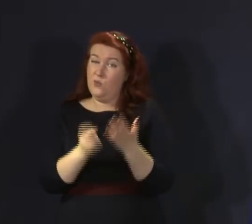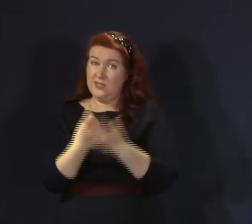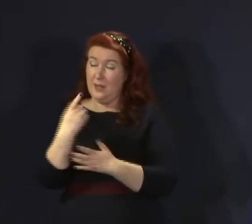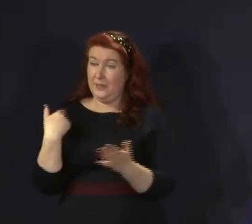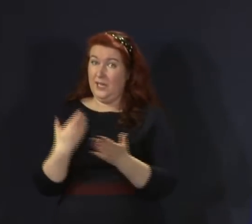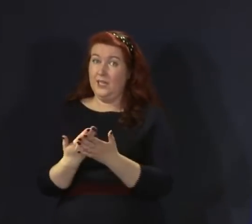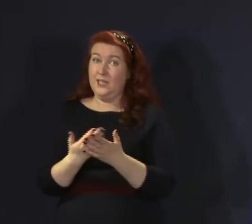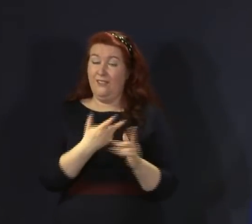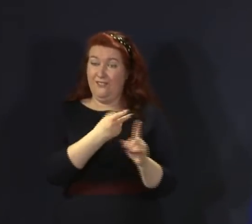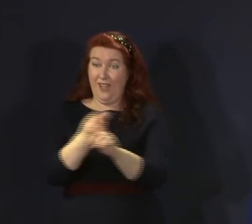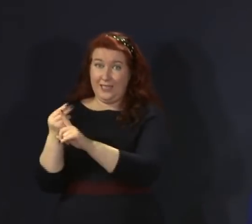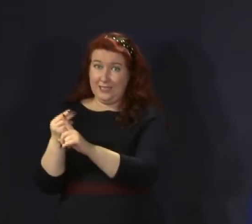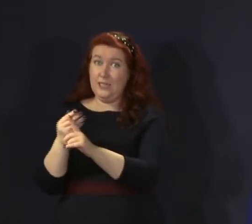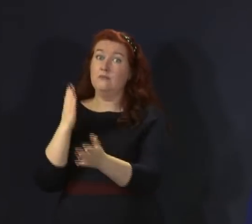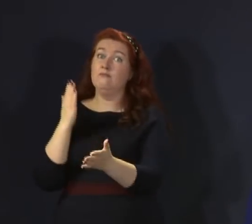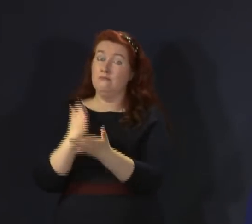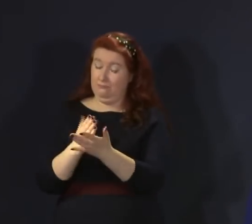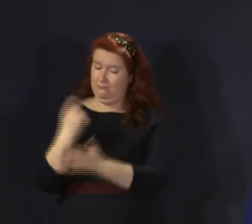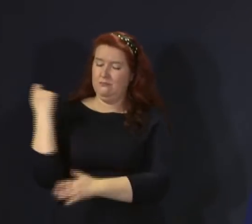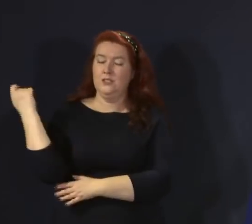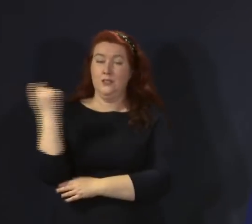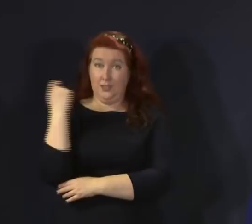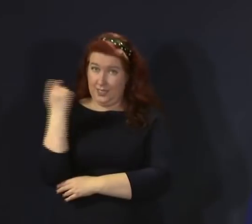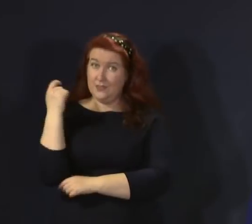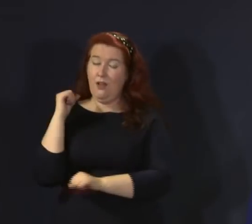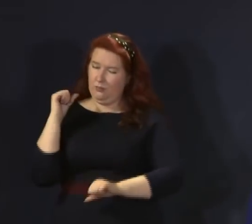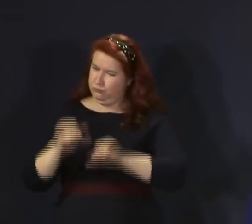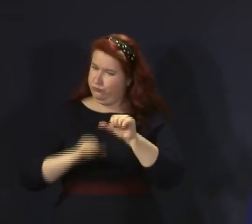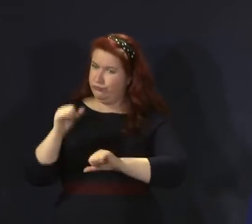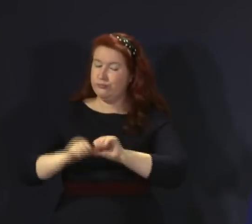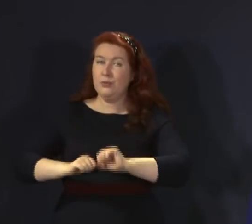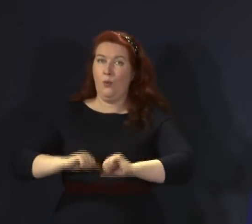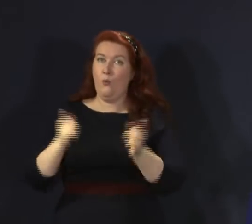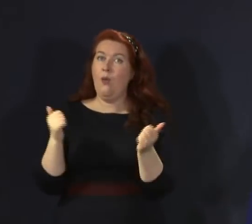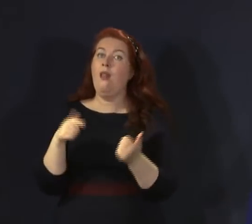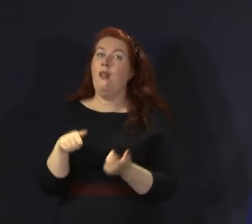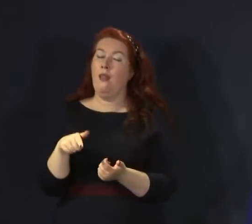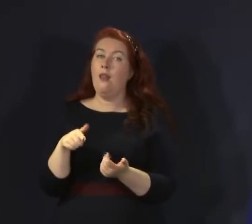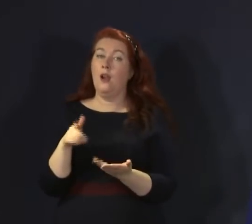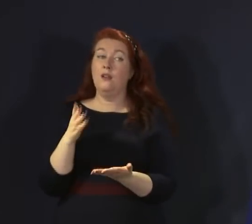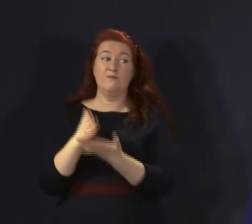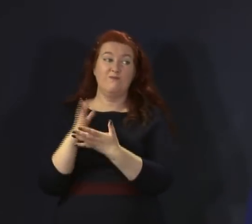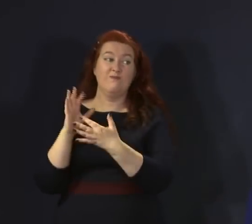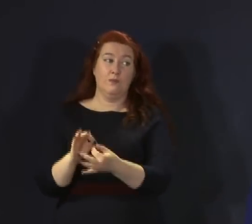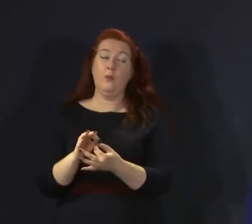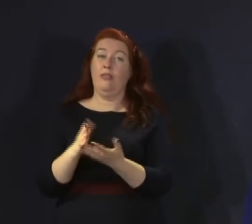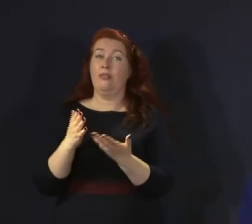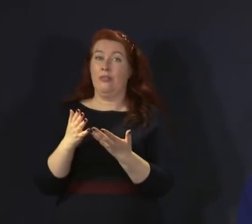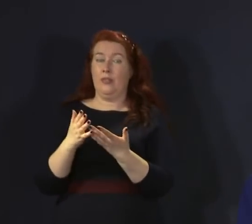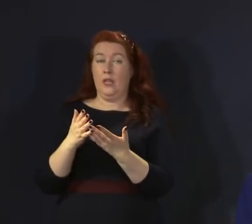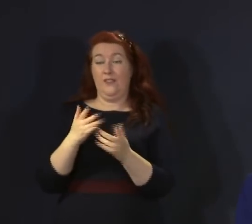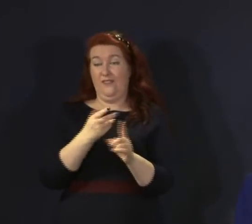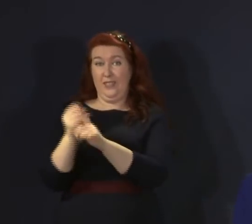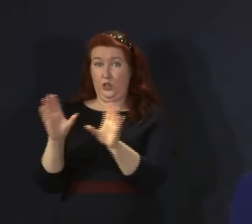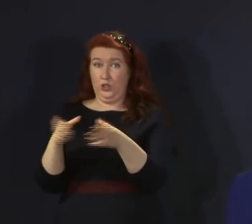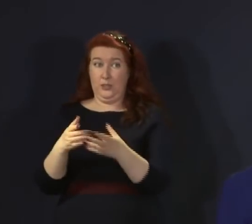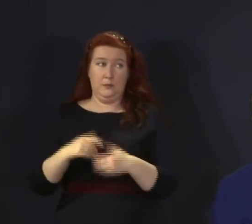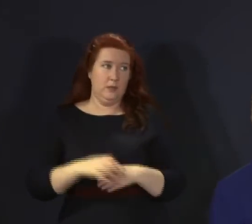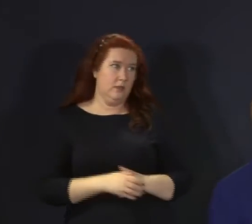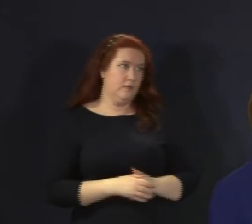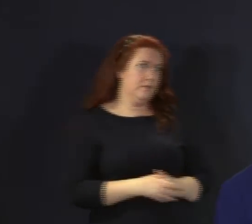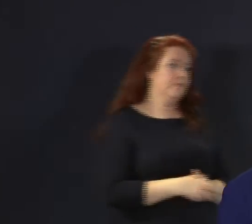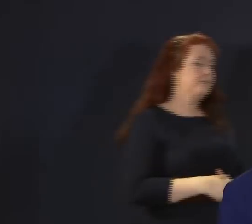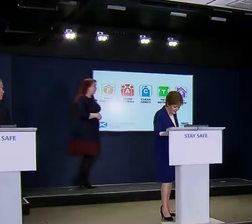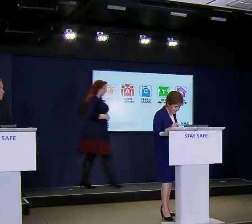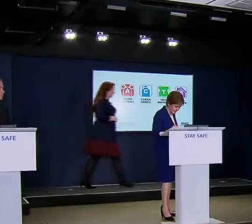that this vaccination programme is going incredibly well, and that's down to the really hard work of vaccination teams across the country. So I